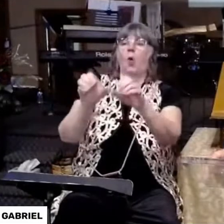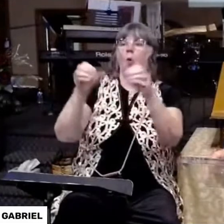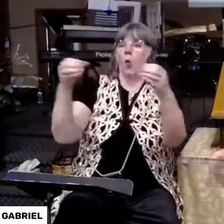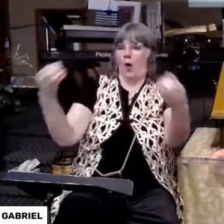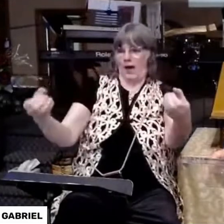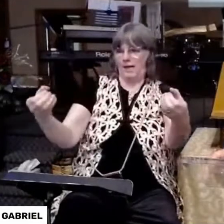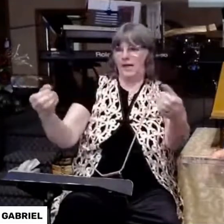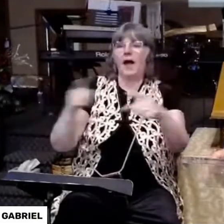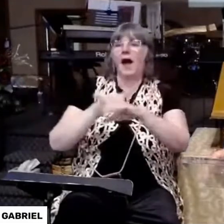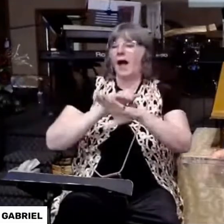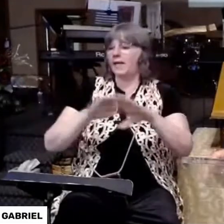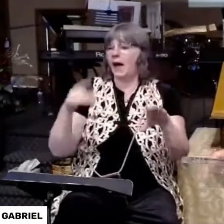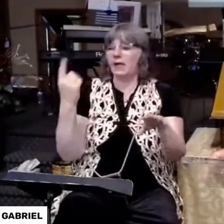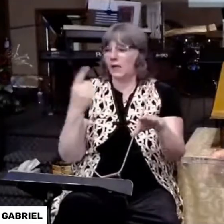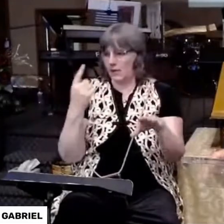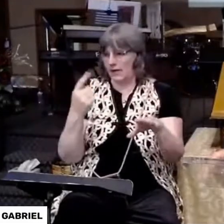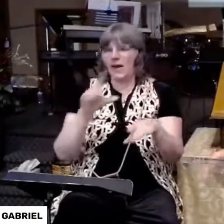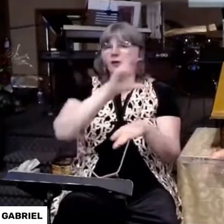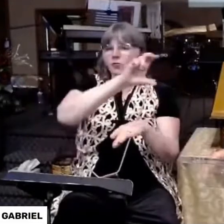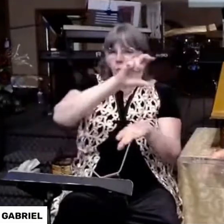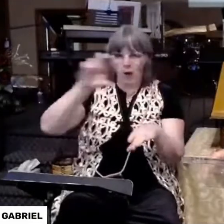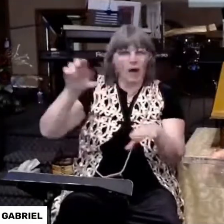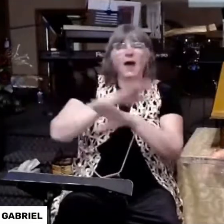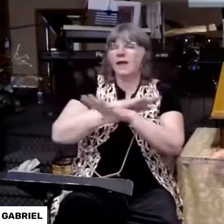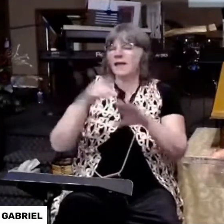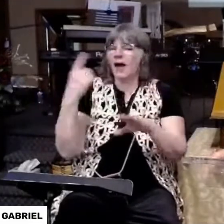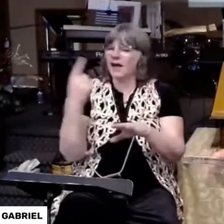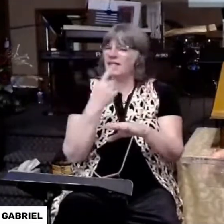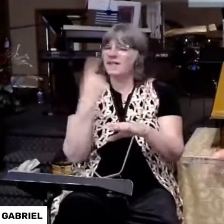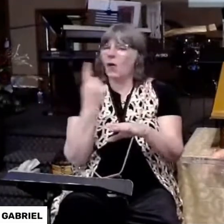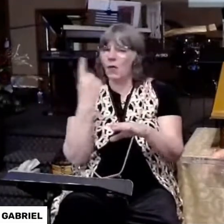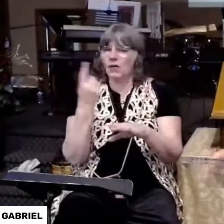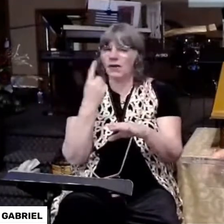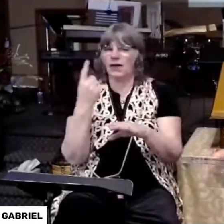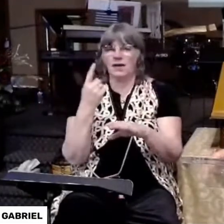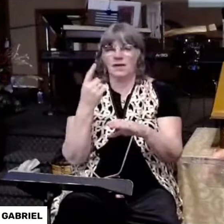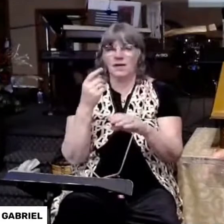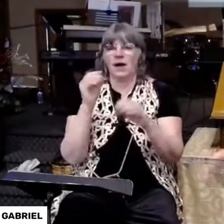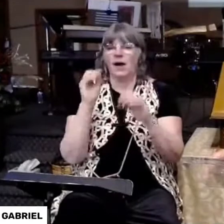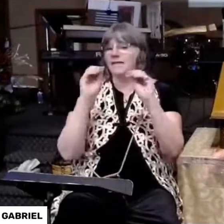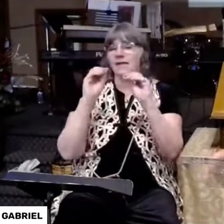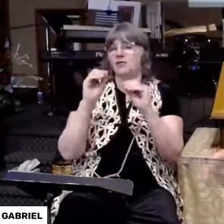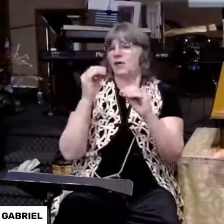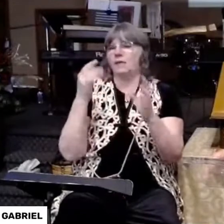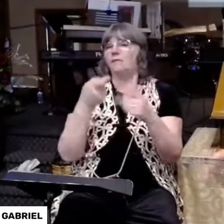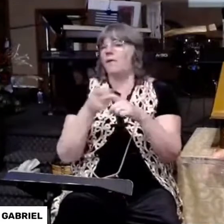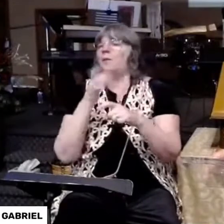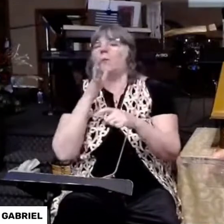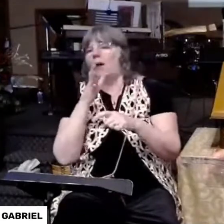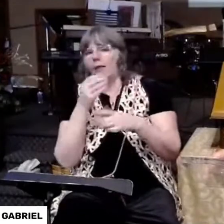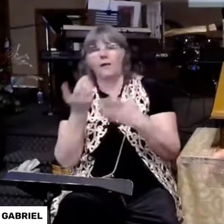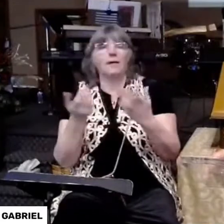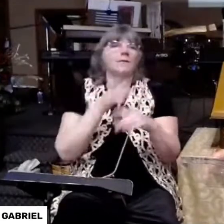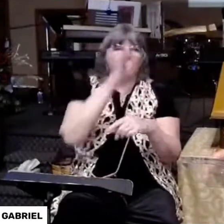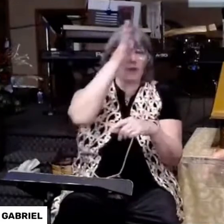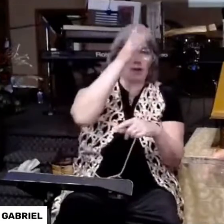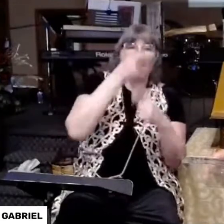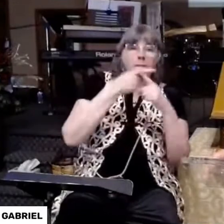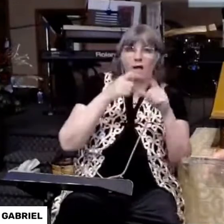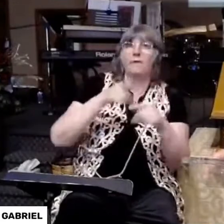Right? We don't teach because we don't. We teach because we want to instruct.